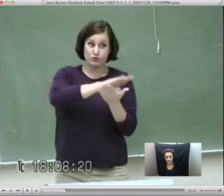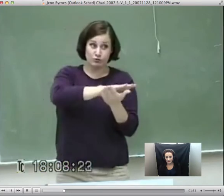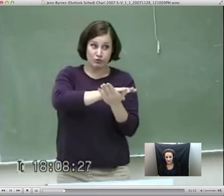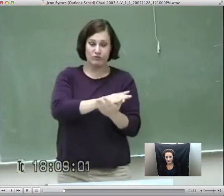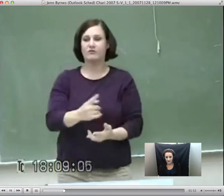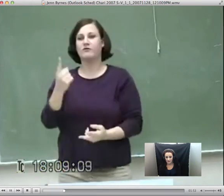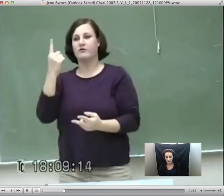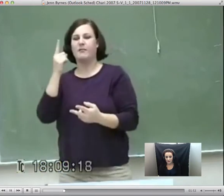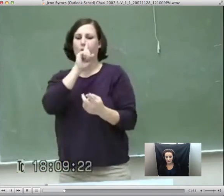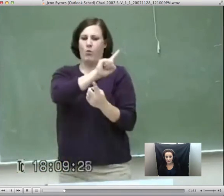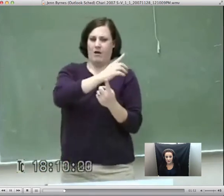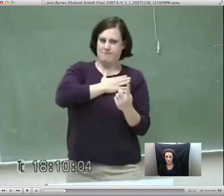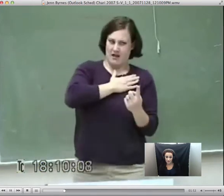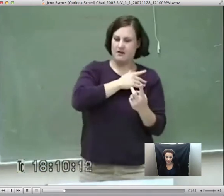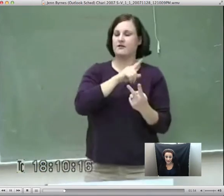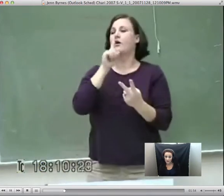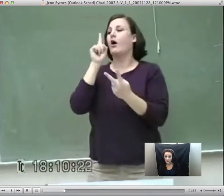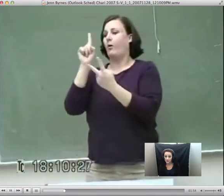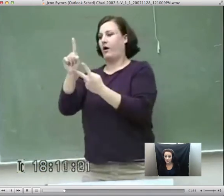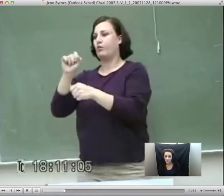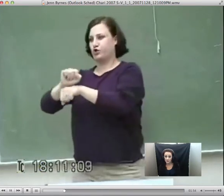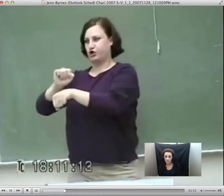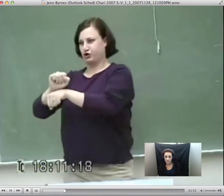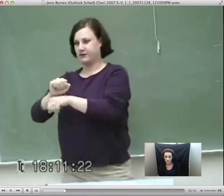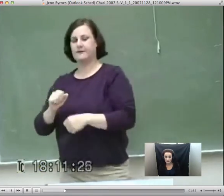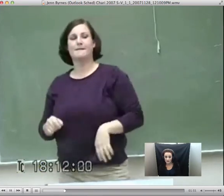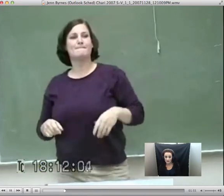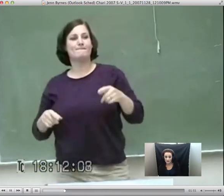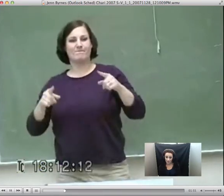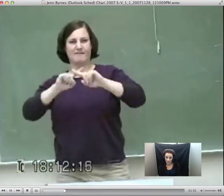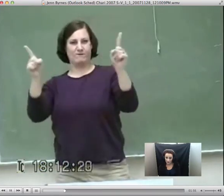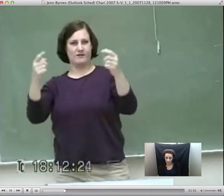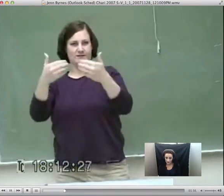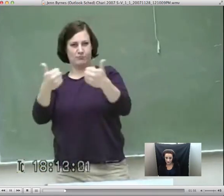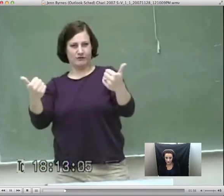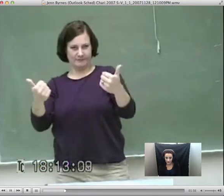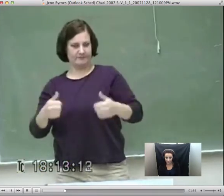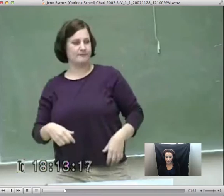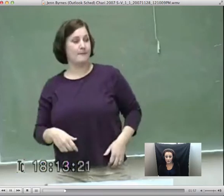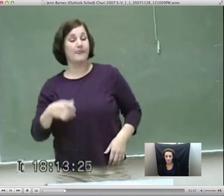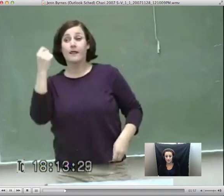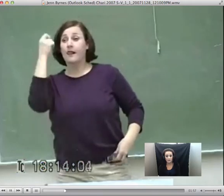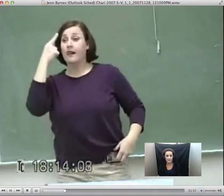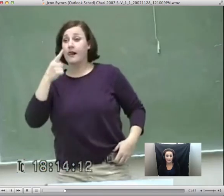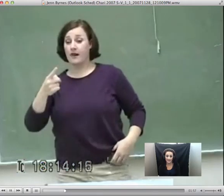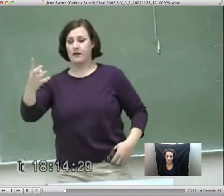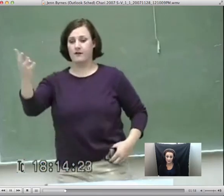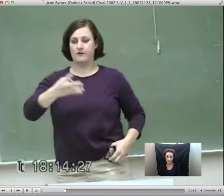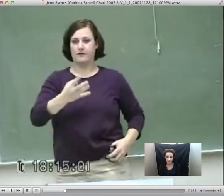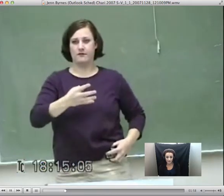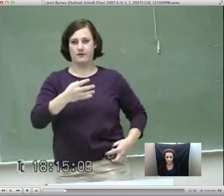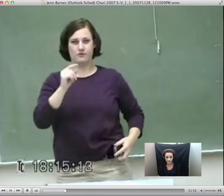and there was one for school. I have one Outlook for school and one for work. So I have 2 different accounts.